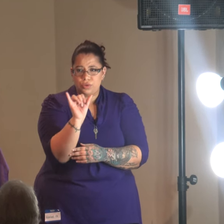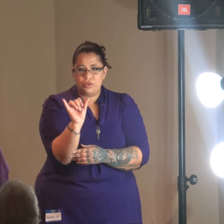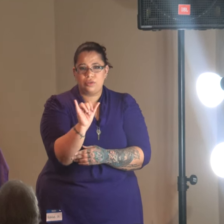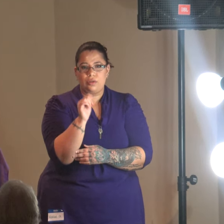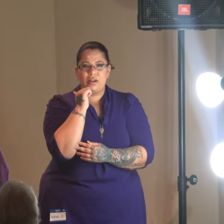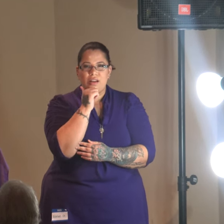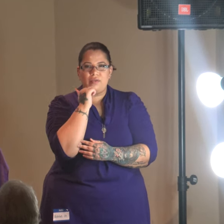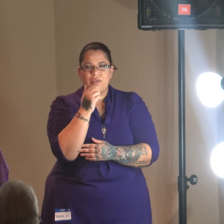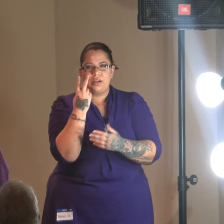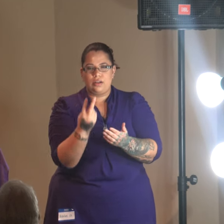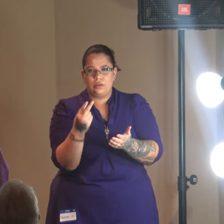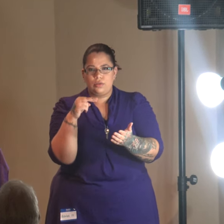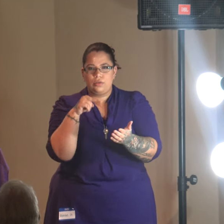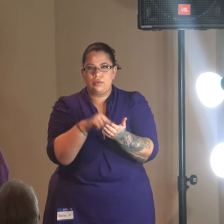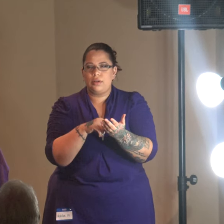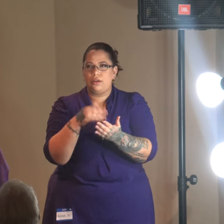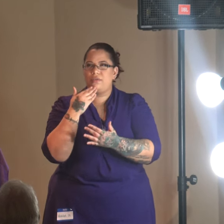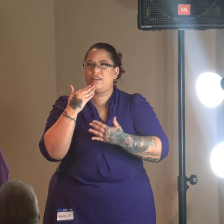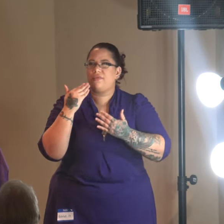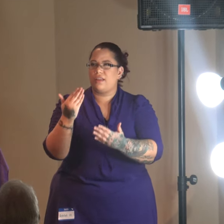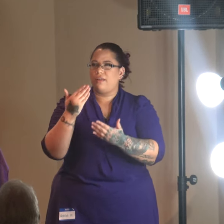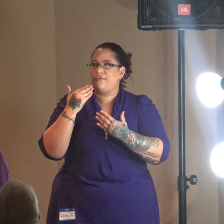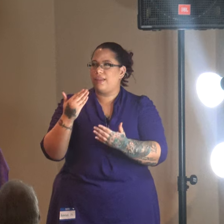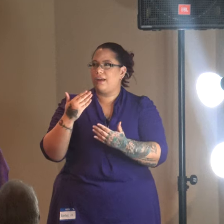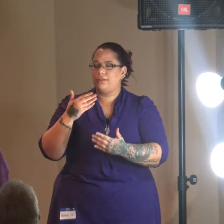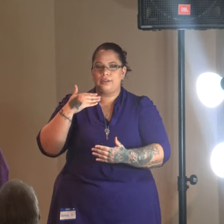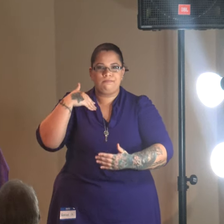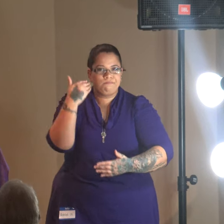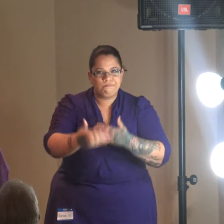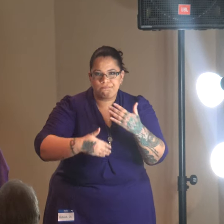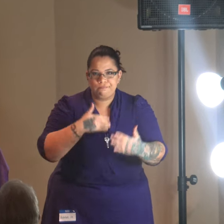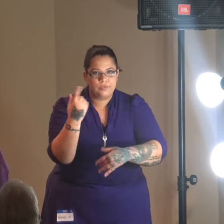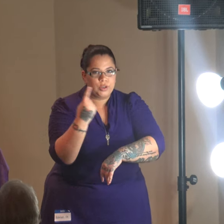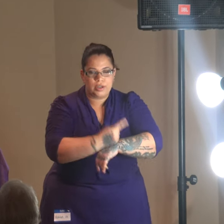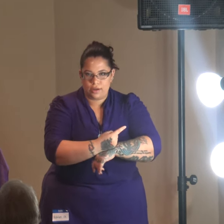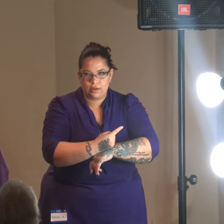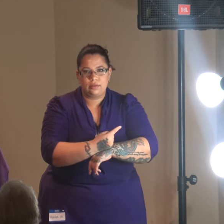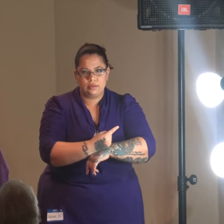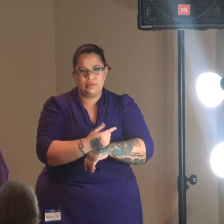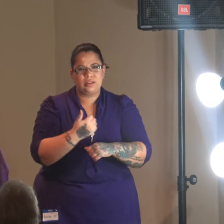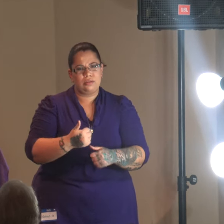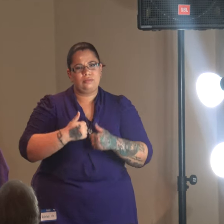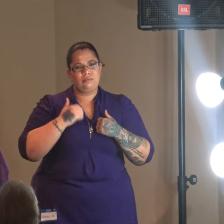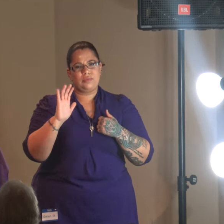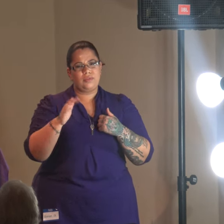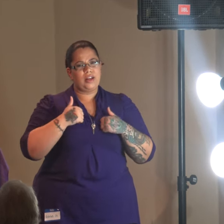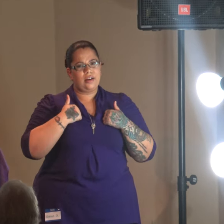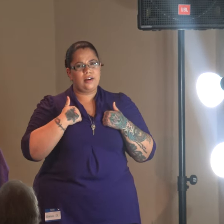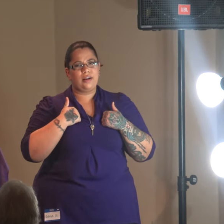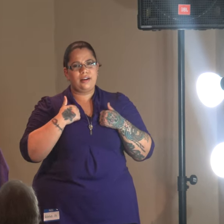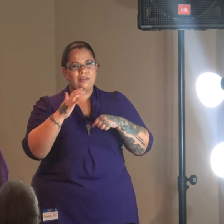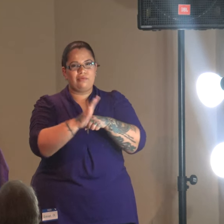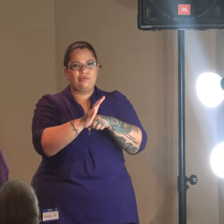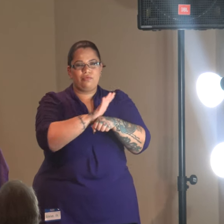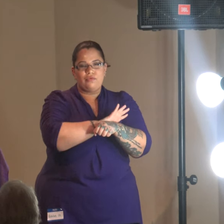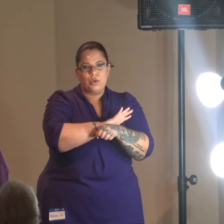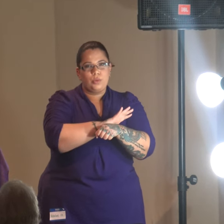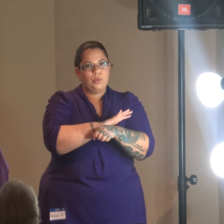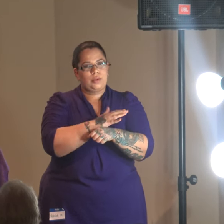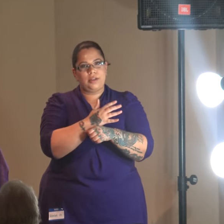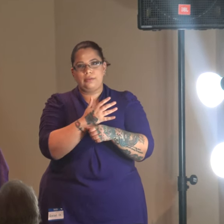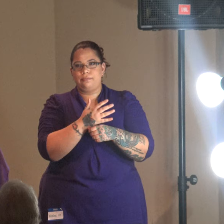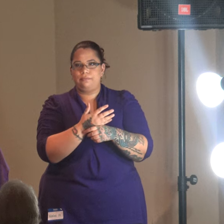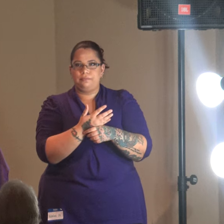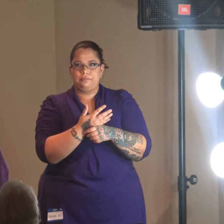get up, give thanks, and get on your journey. Get on your adventure and live your life fully, wholly, and completely